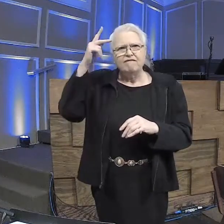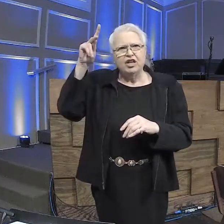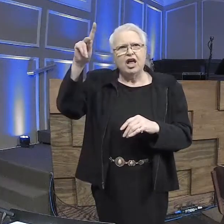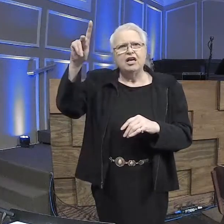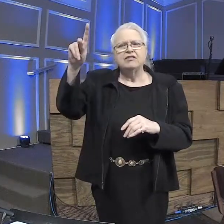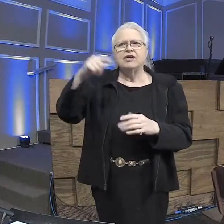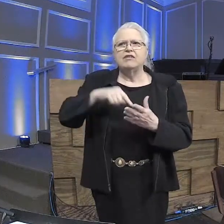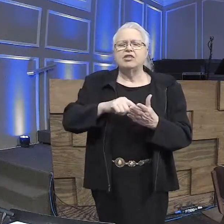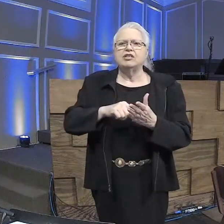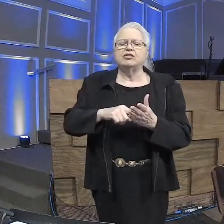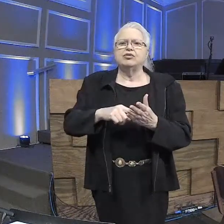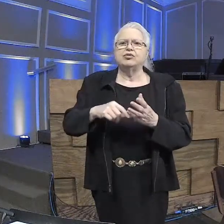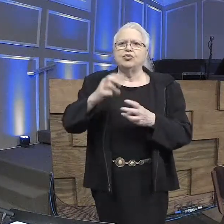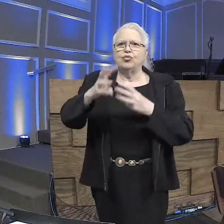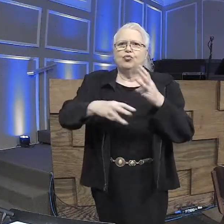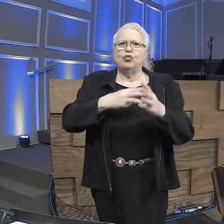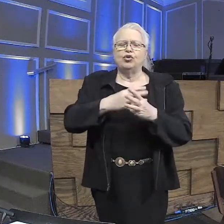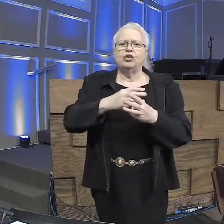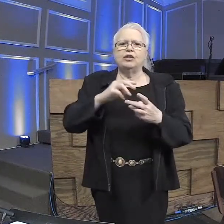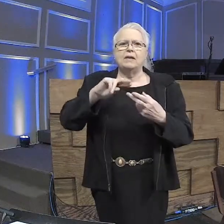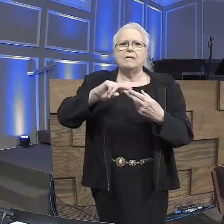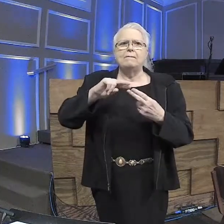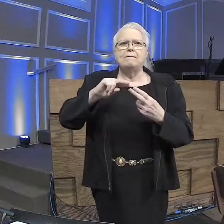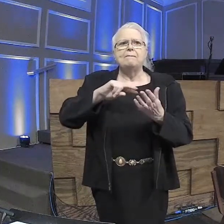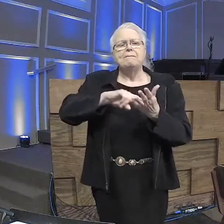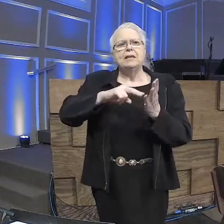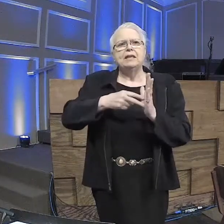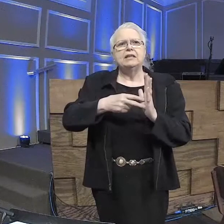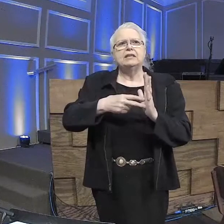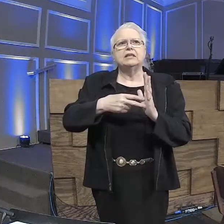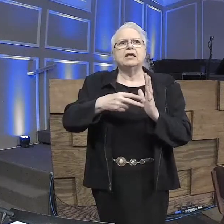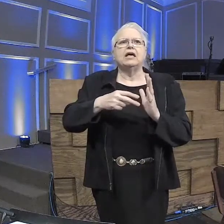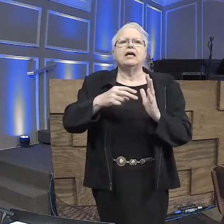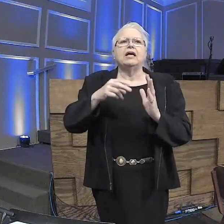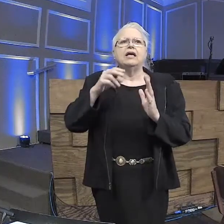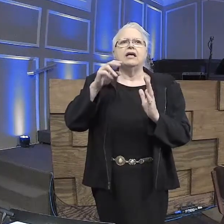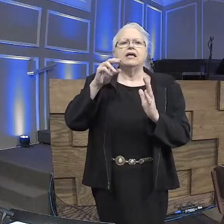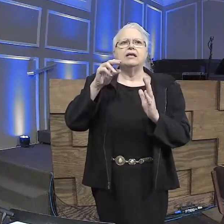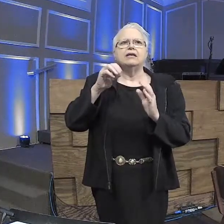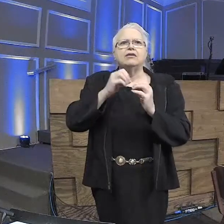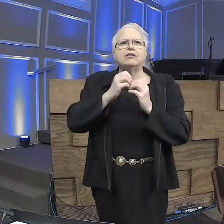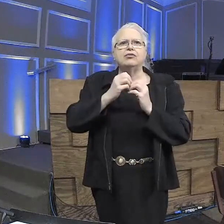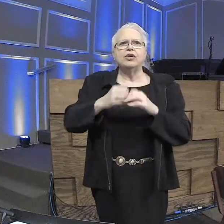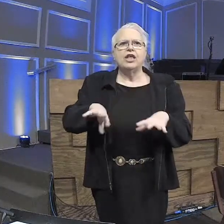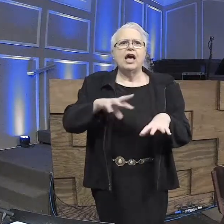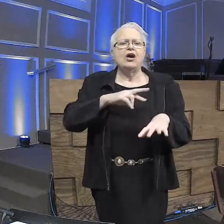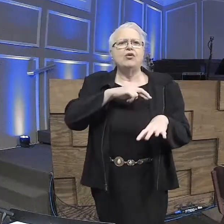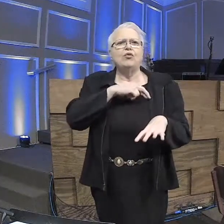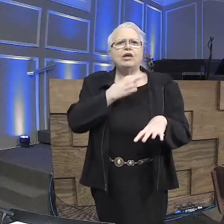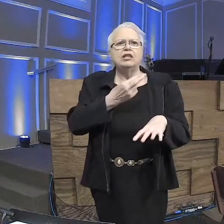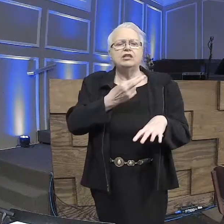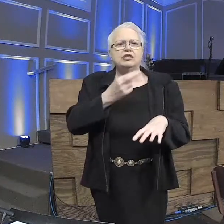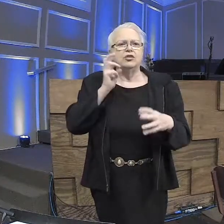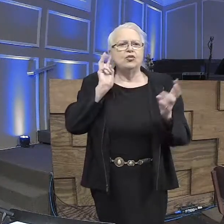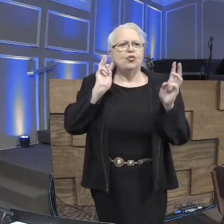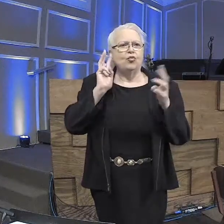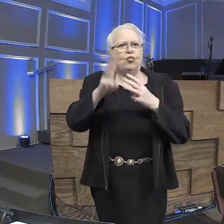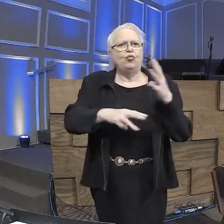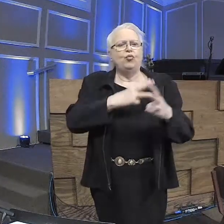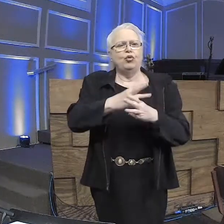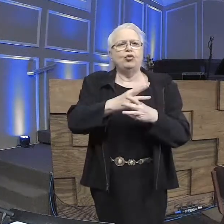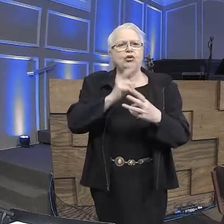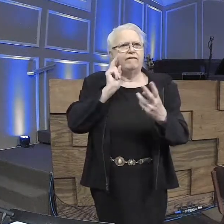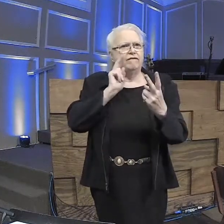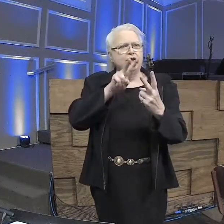means. It means a secular worldview. A secular worldview is viewing your life, living your